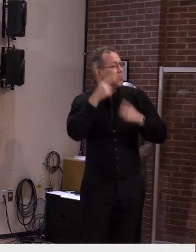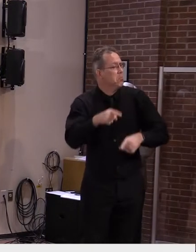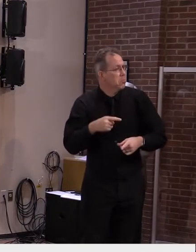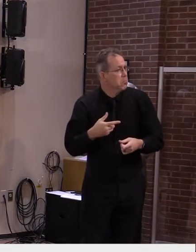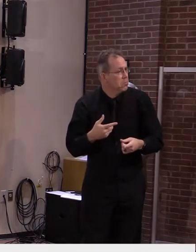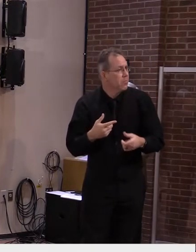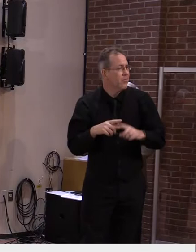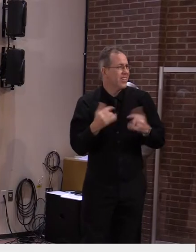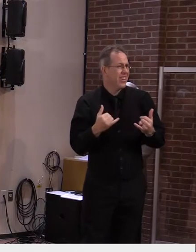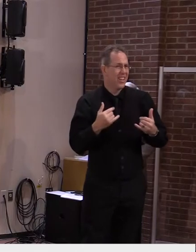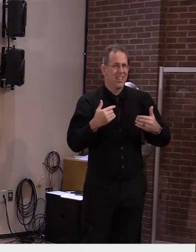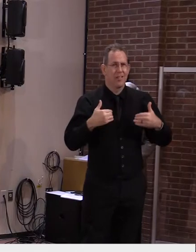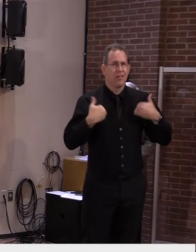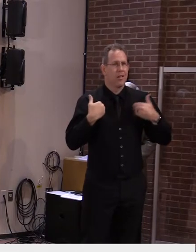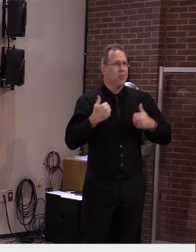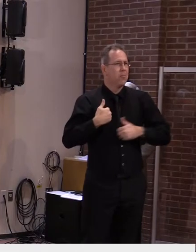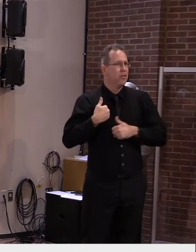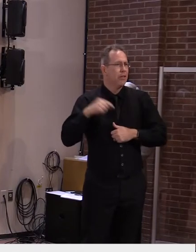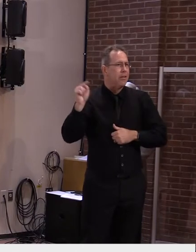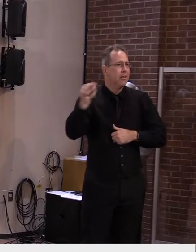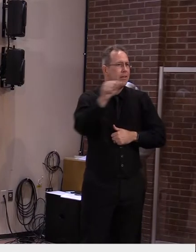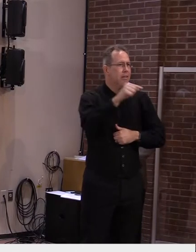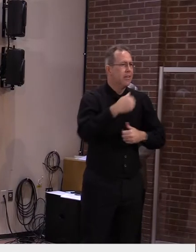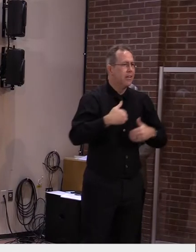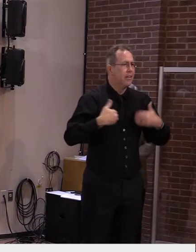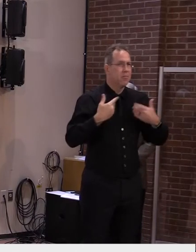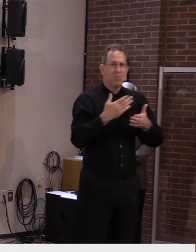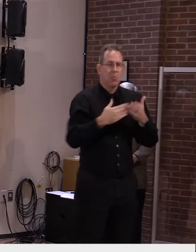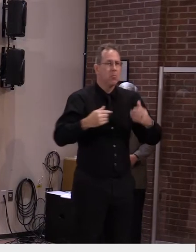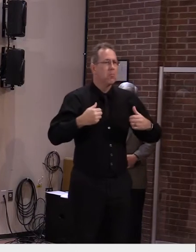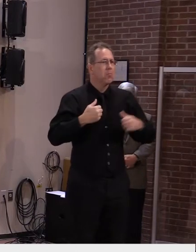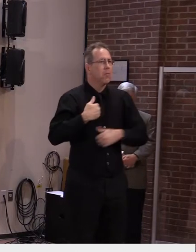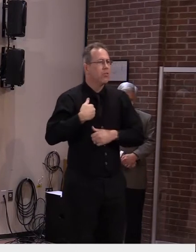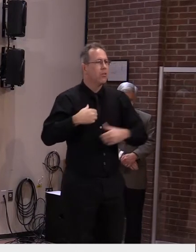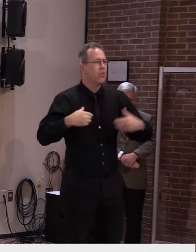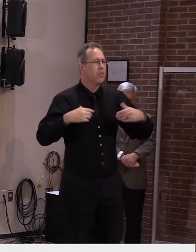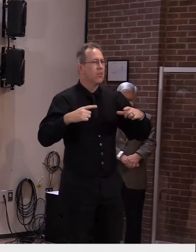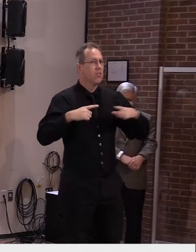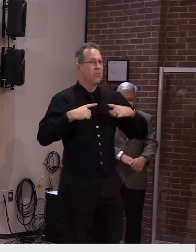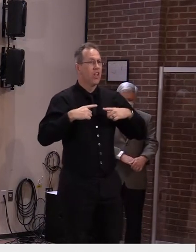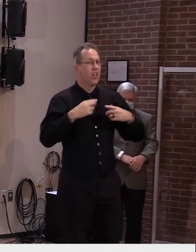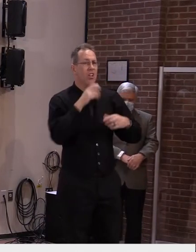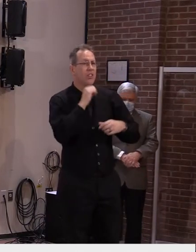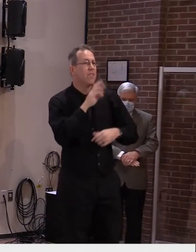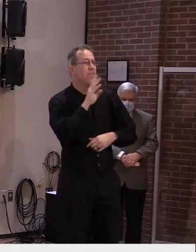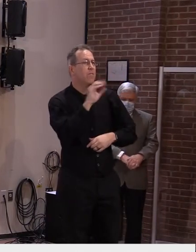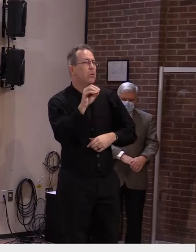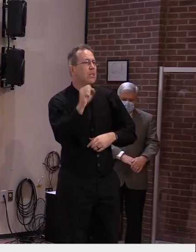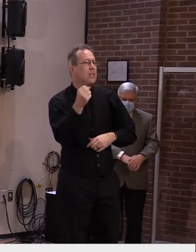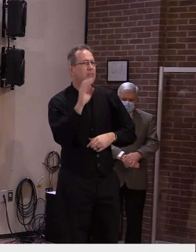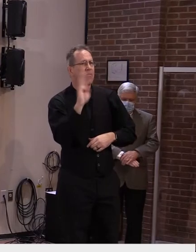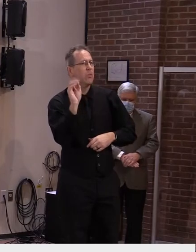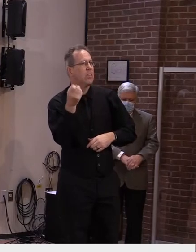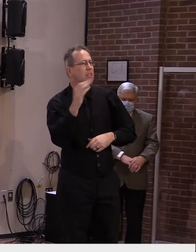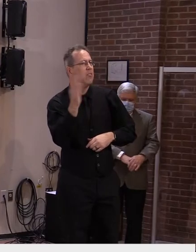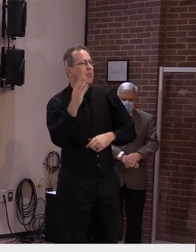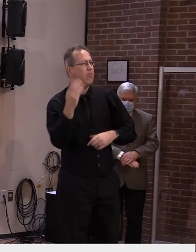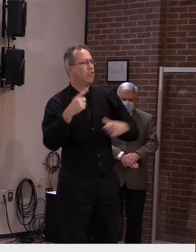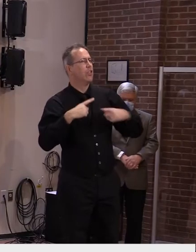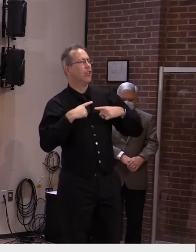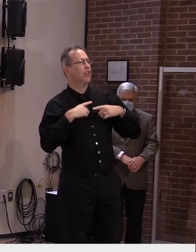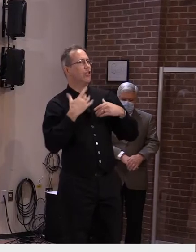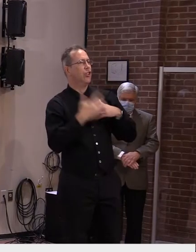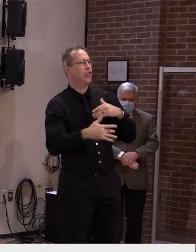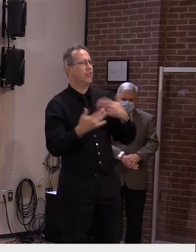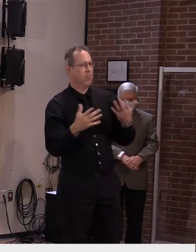40s and still able and ready, willing, and able to work. And we certainly need to increase in